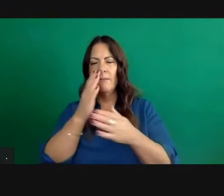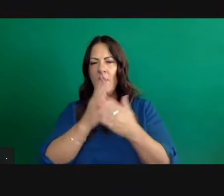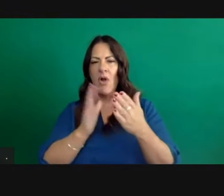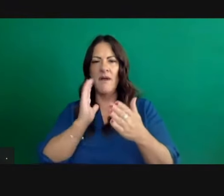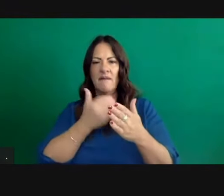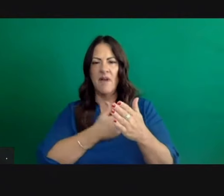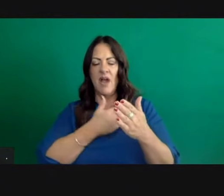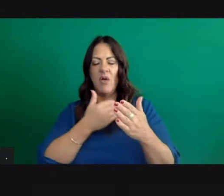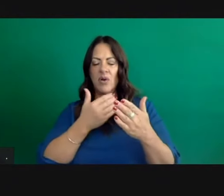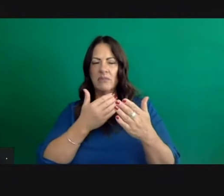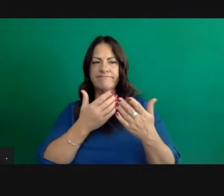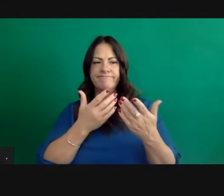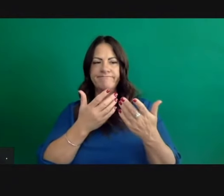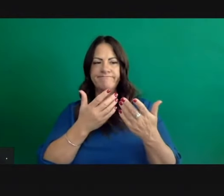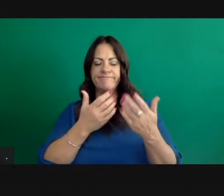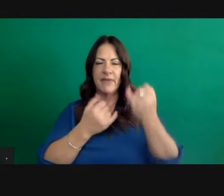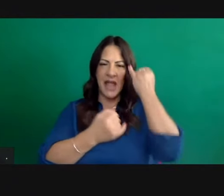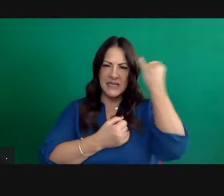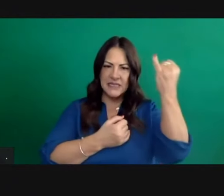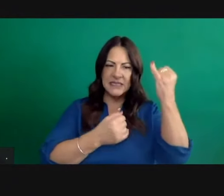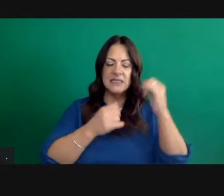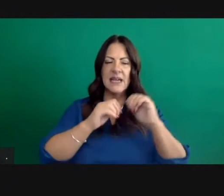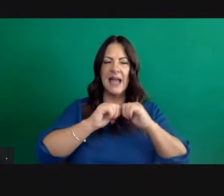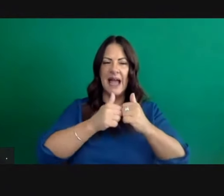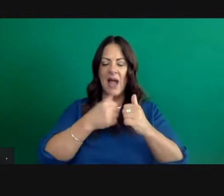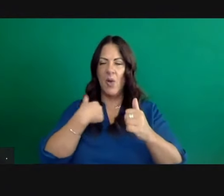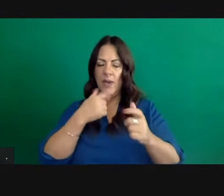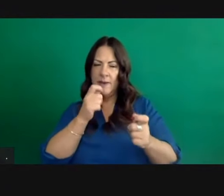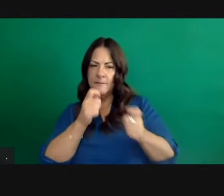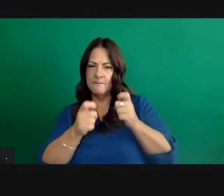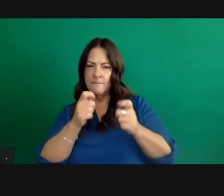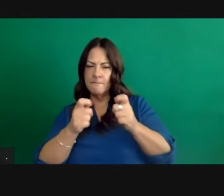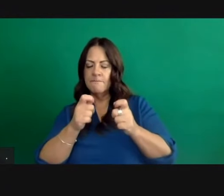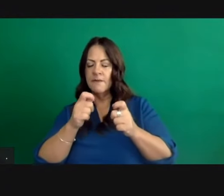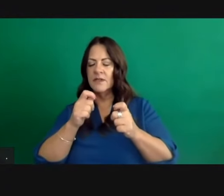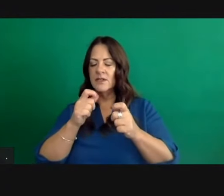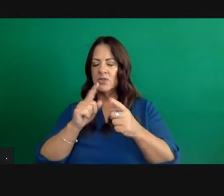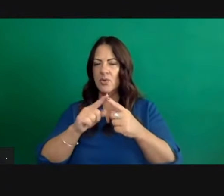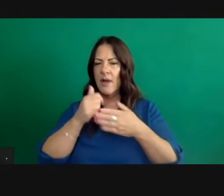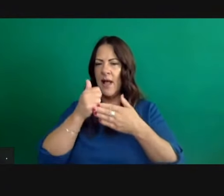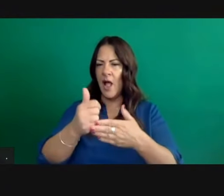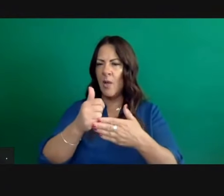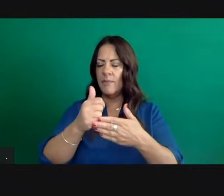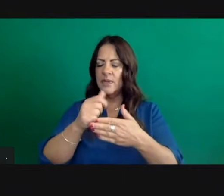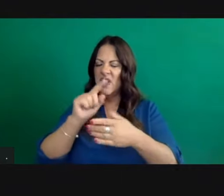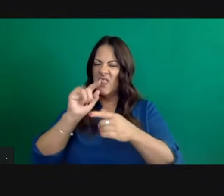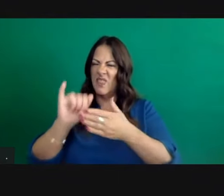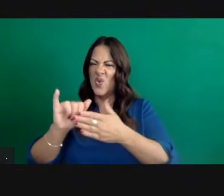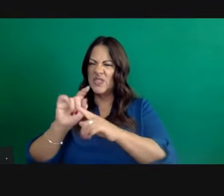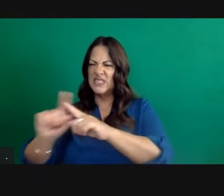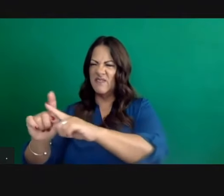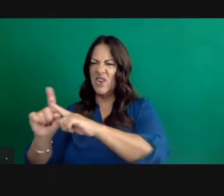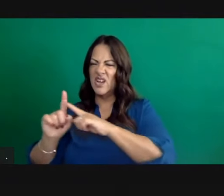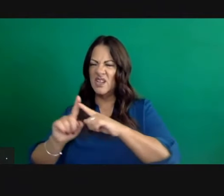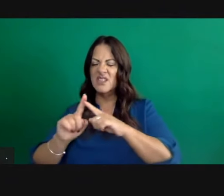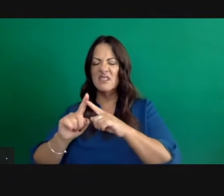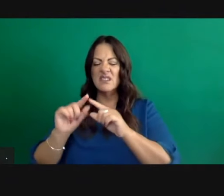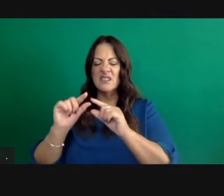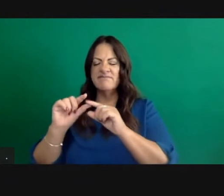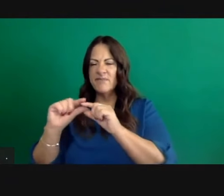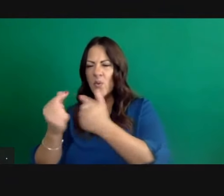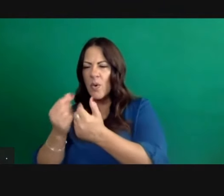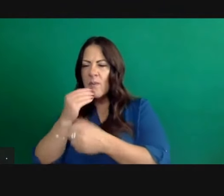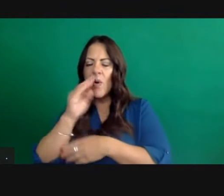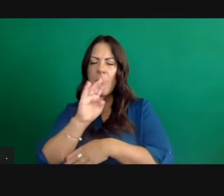and made augmentations to over time. So it is a belief that we can do more now in